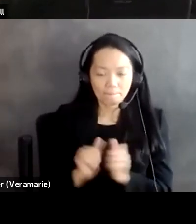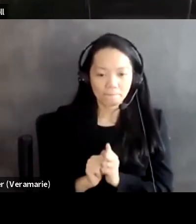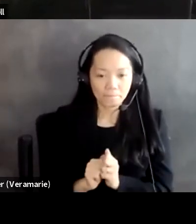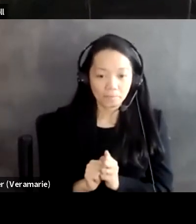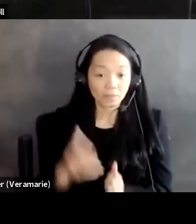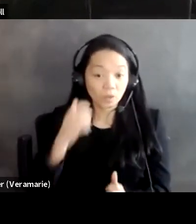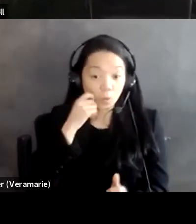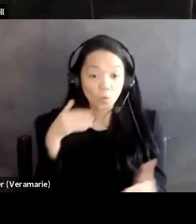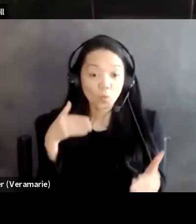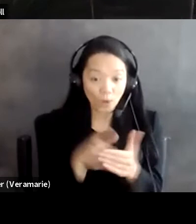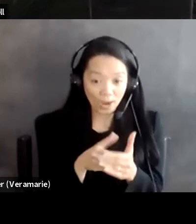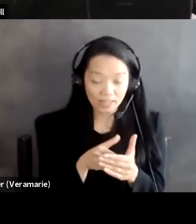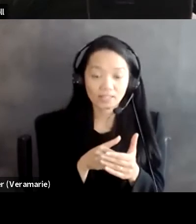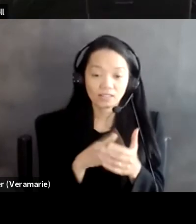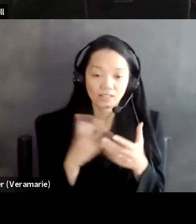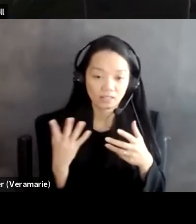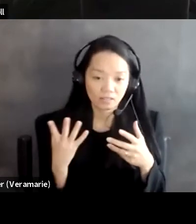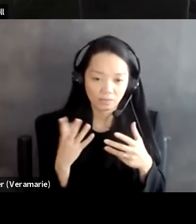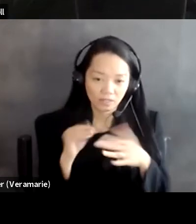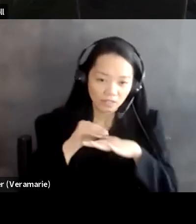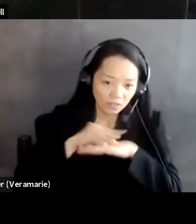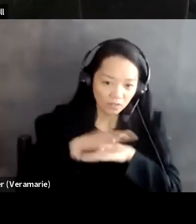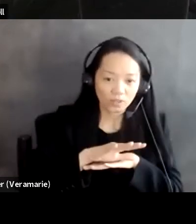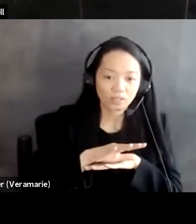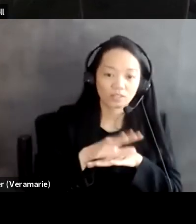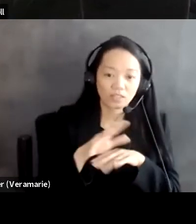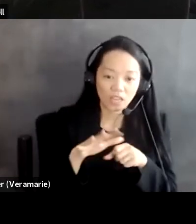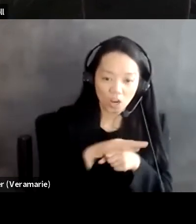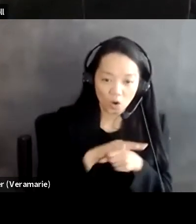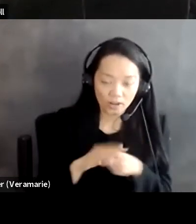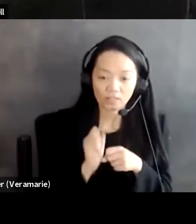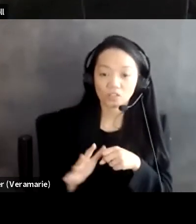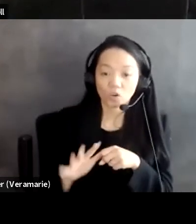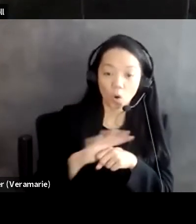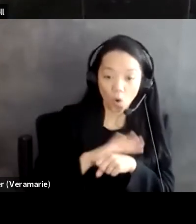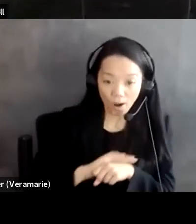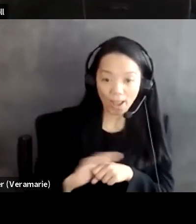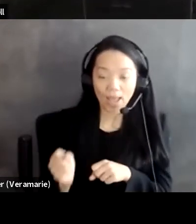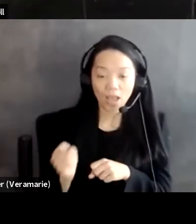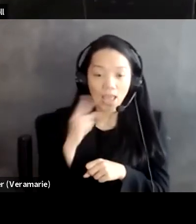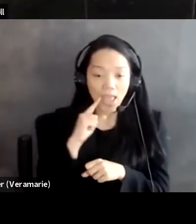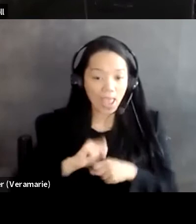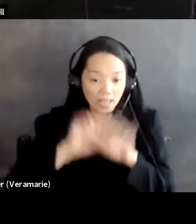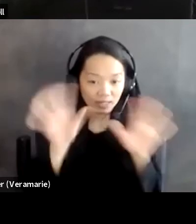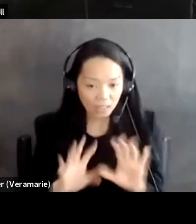Racism intersects in areas like COVID and climate change. Are there parallels?